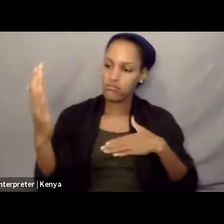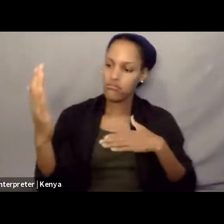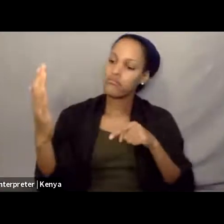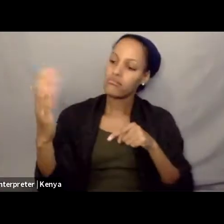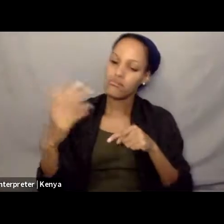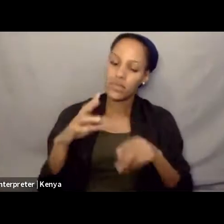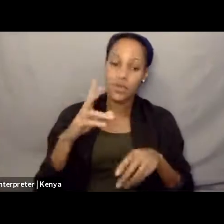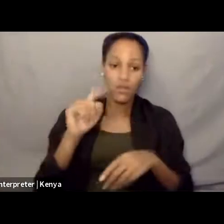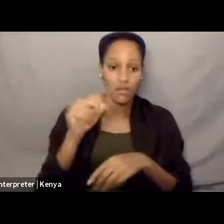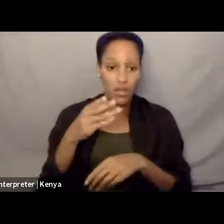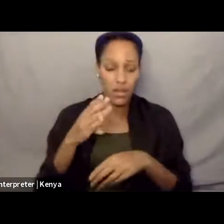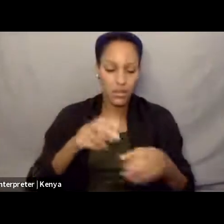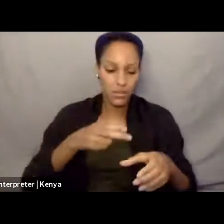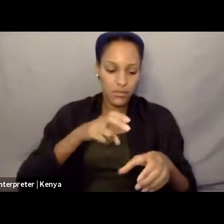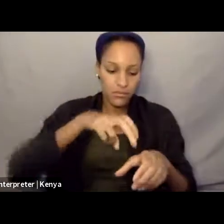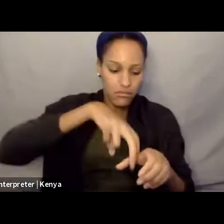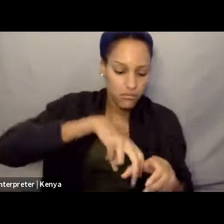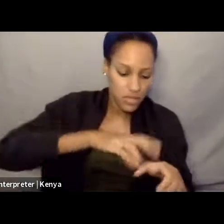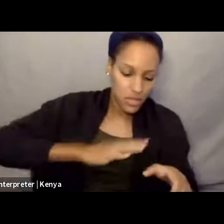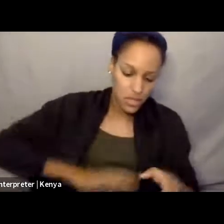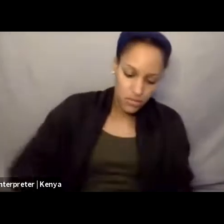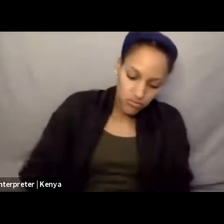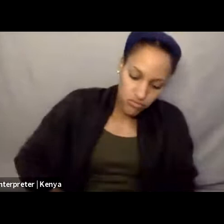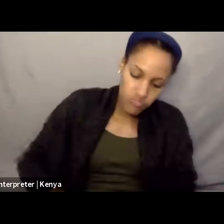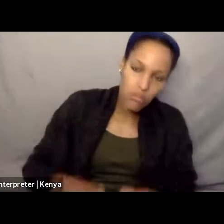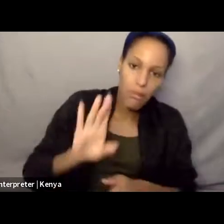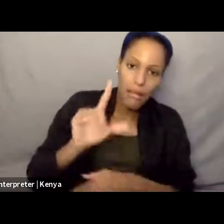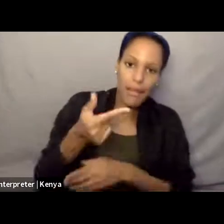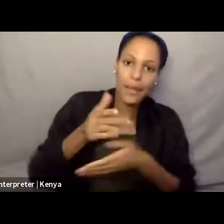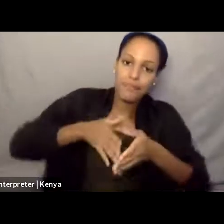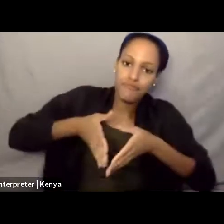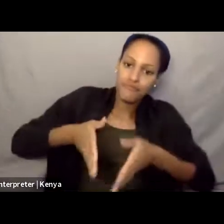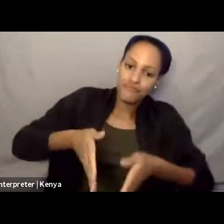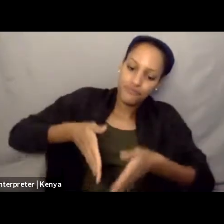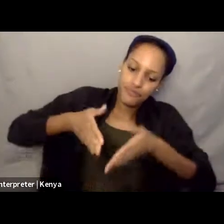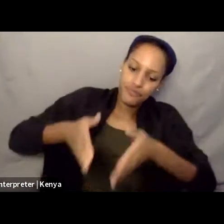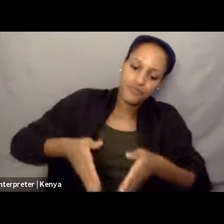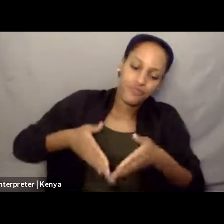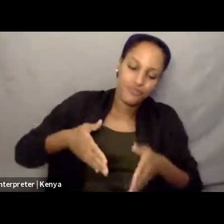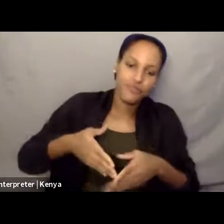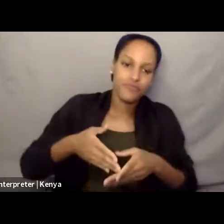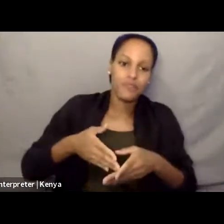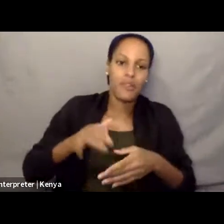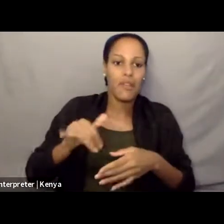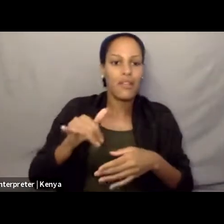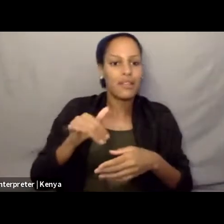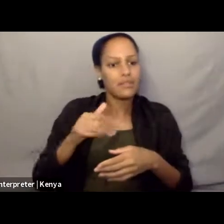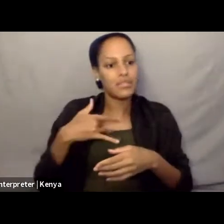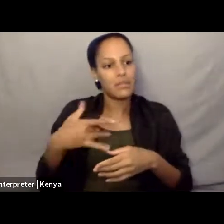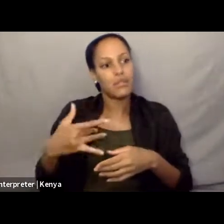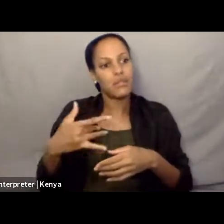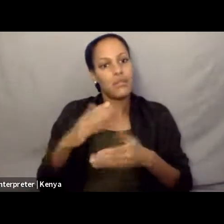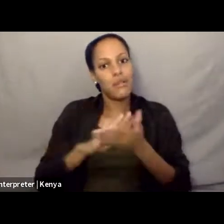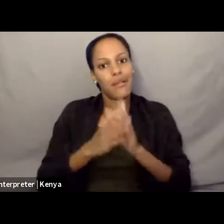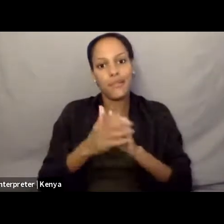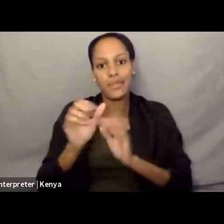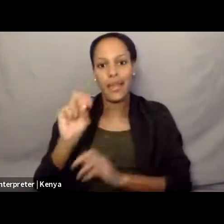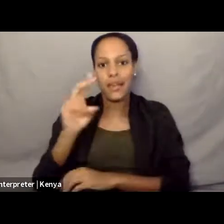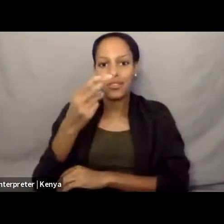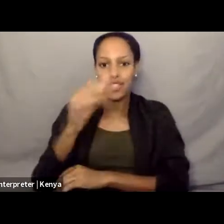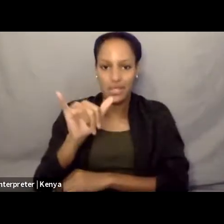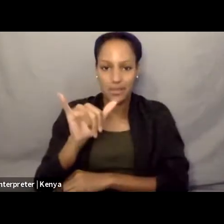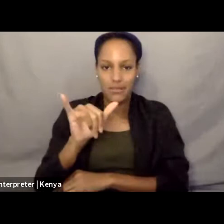tub, rubbing the oil onto my calves, which had become a particularly ashen part of my body,